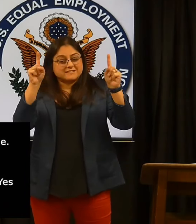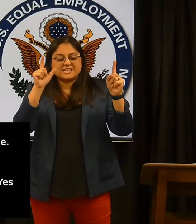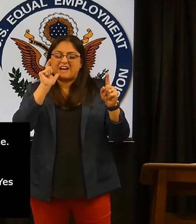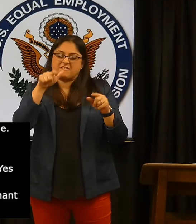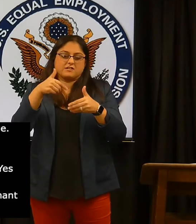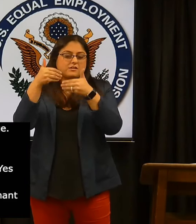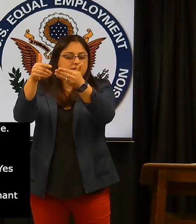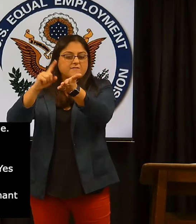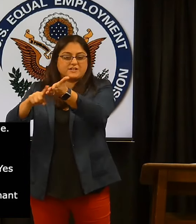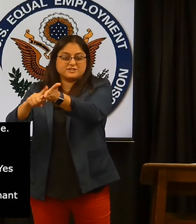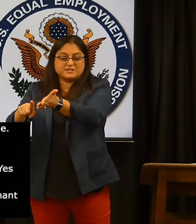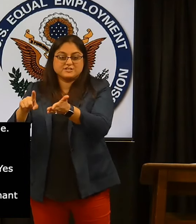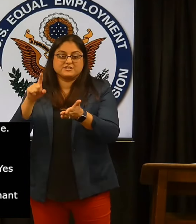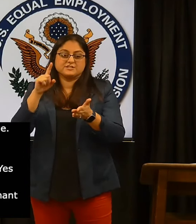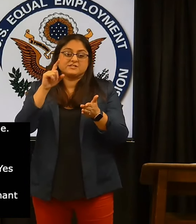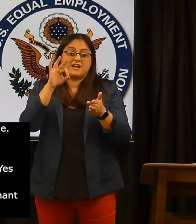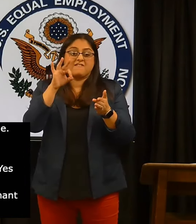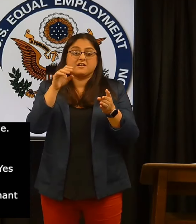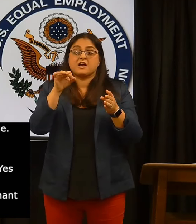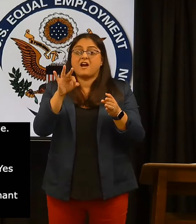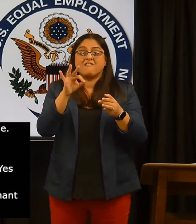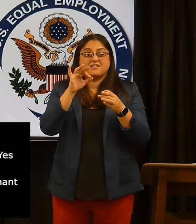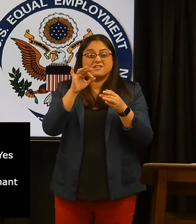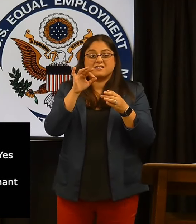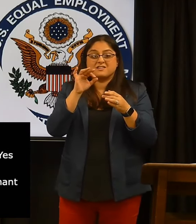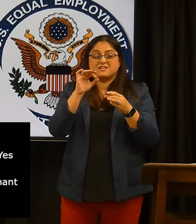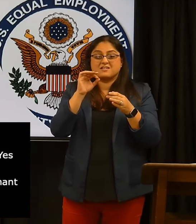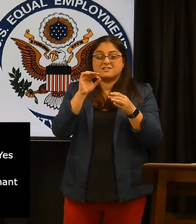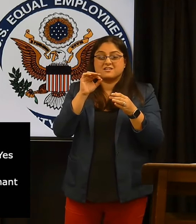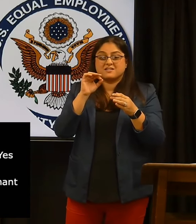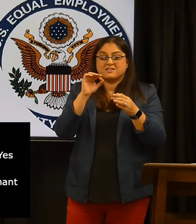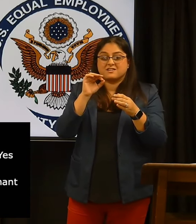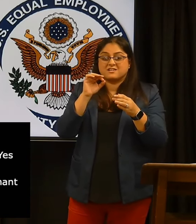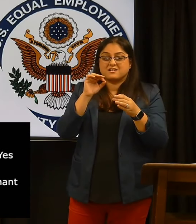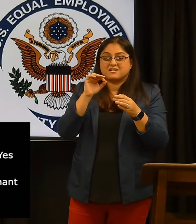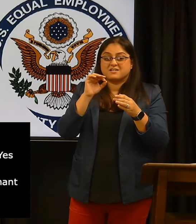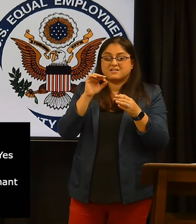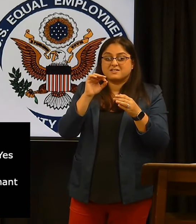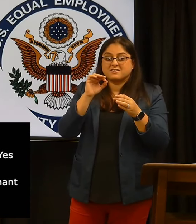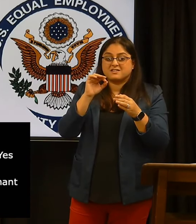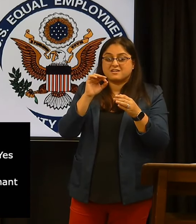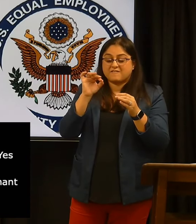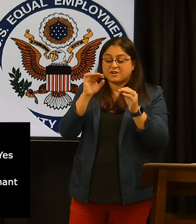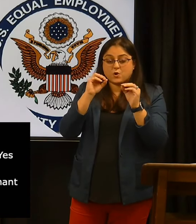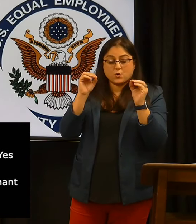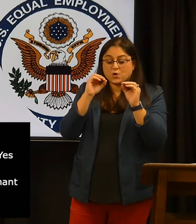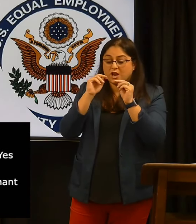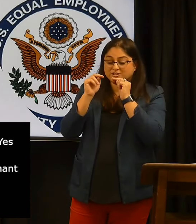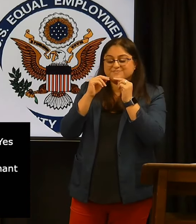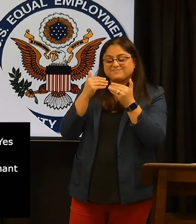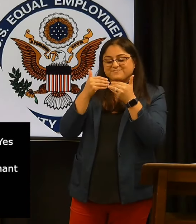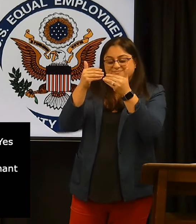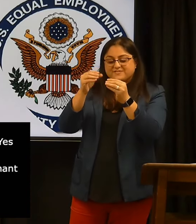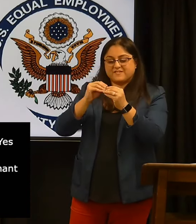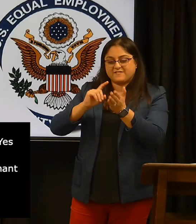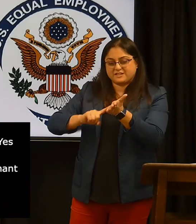us. If that succeeds, then we don't have to proceed with the investigation. If there's